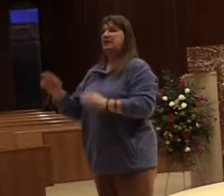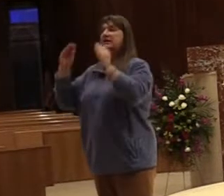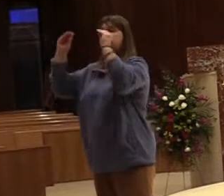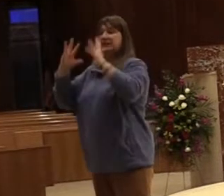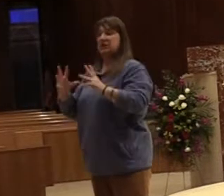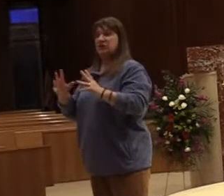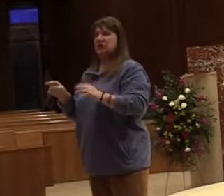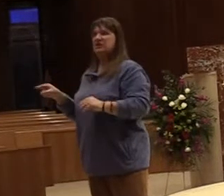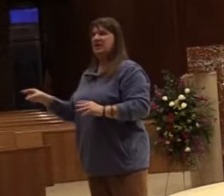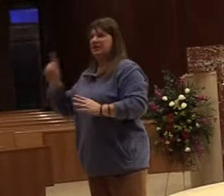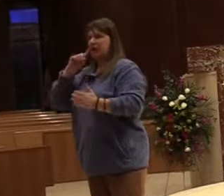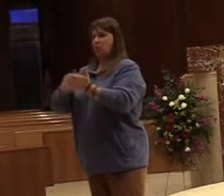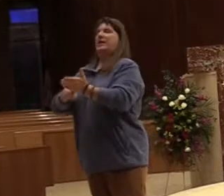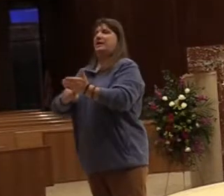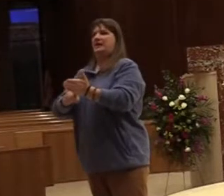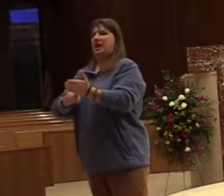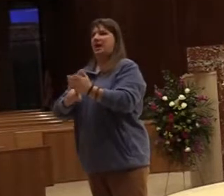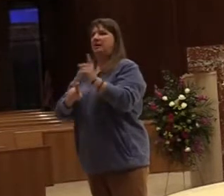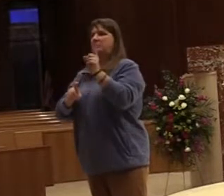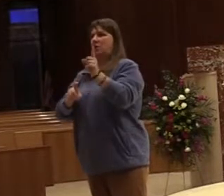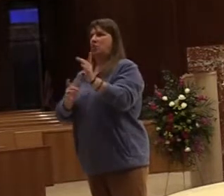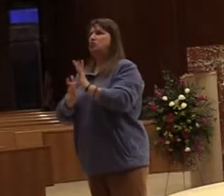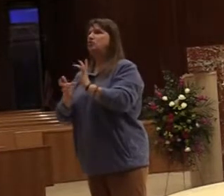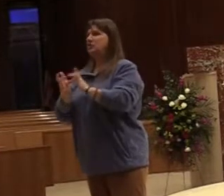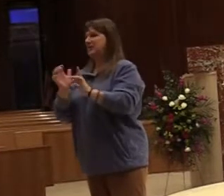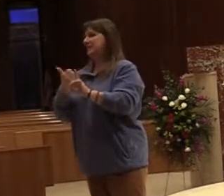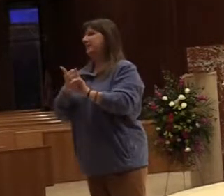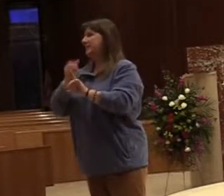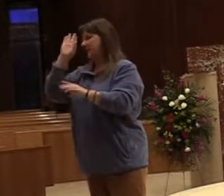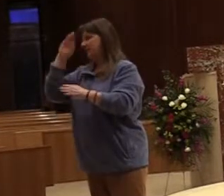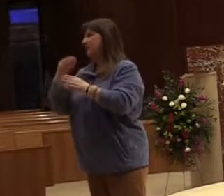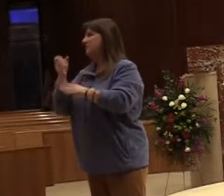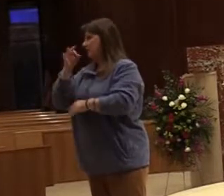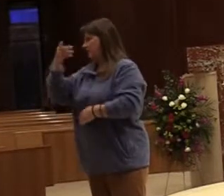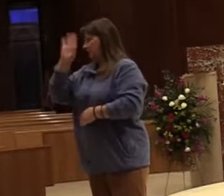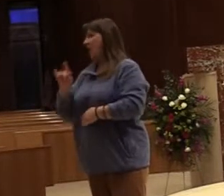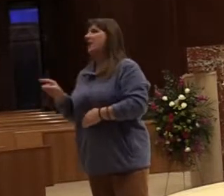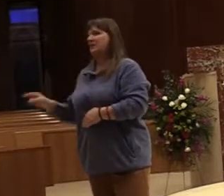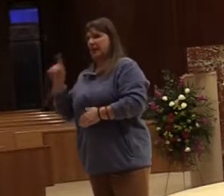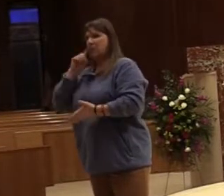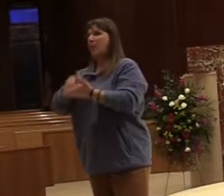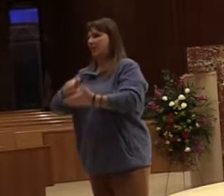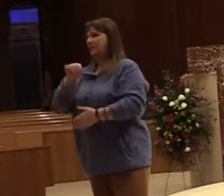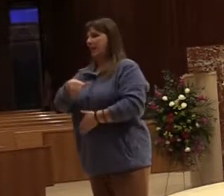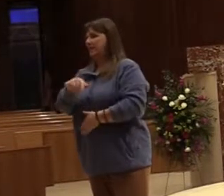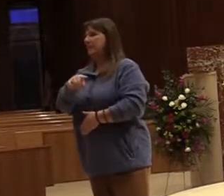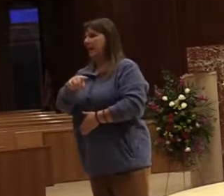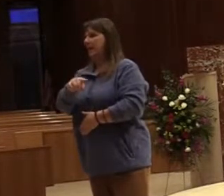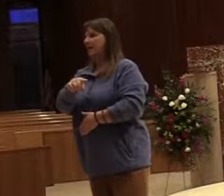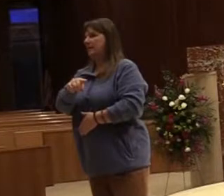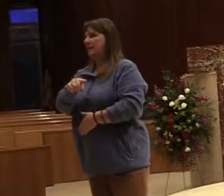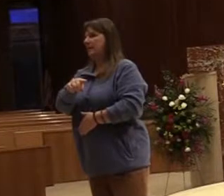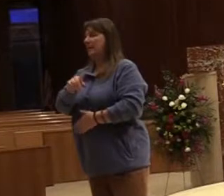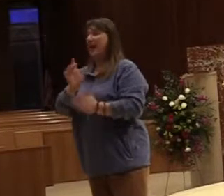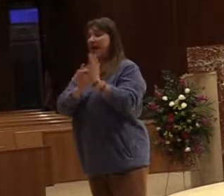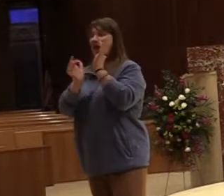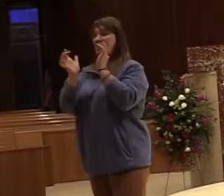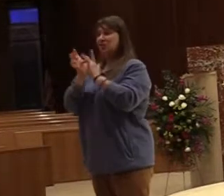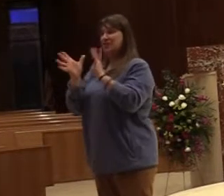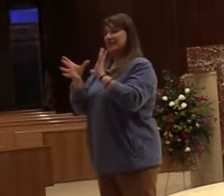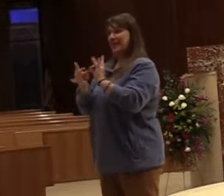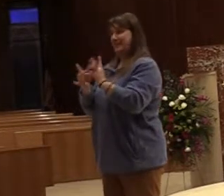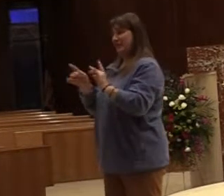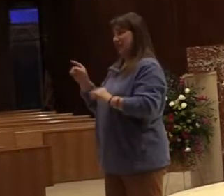immediately, that they were rejecting someone who was the Son of God. And Jesus had compared them specifically to